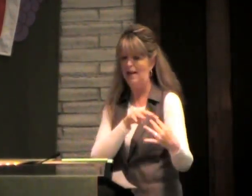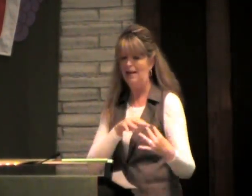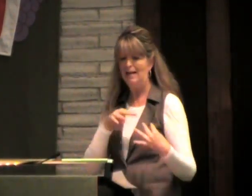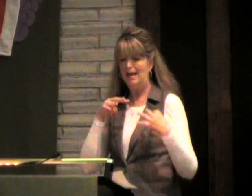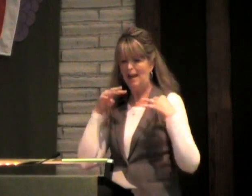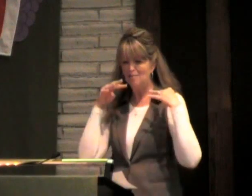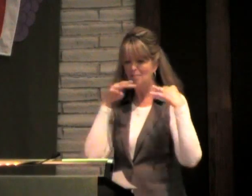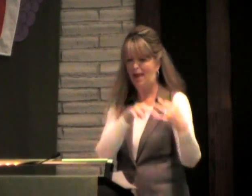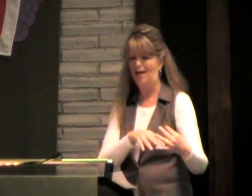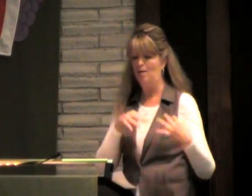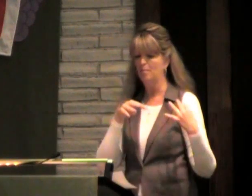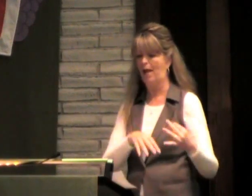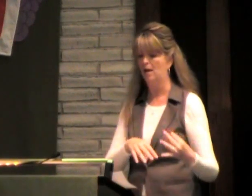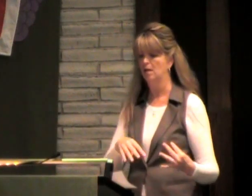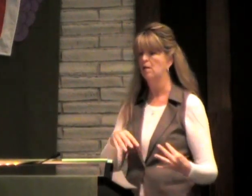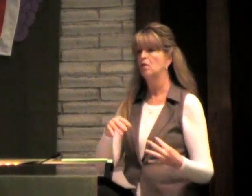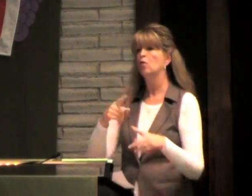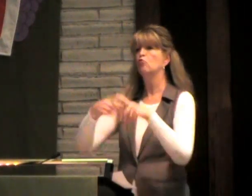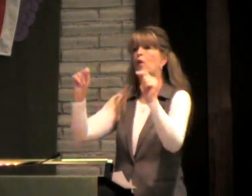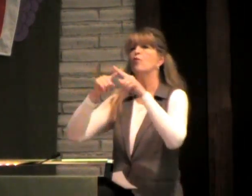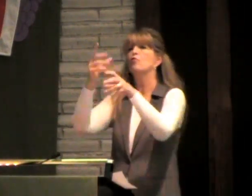still have that battle.